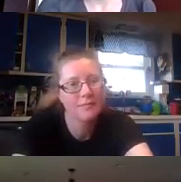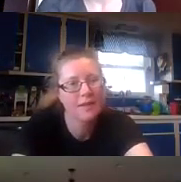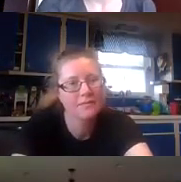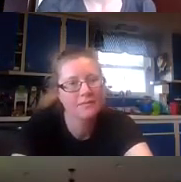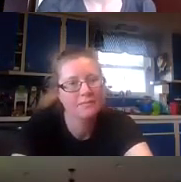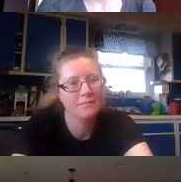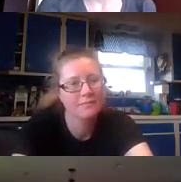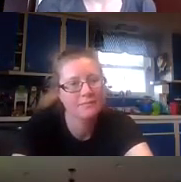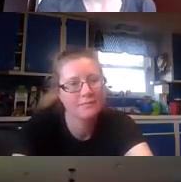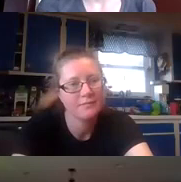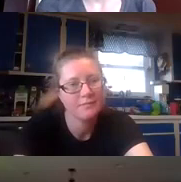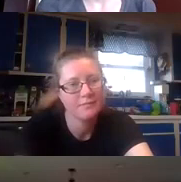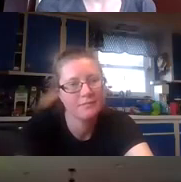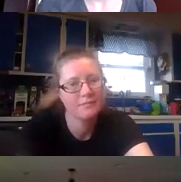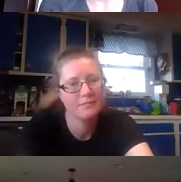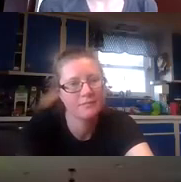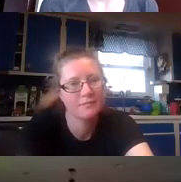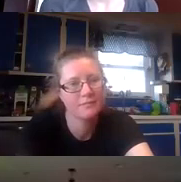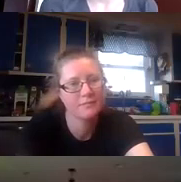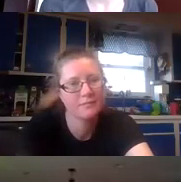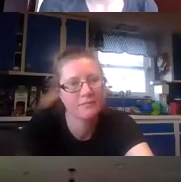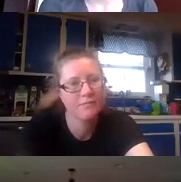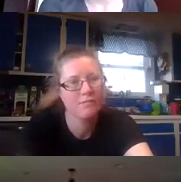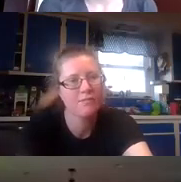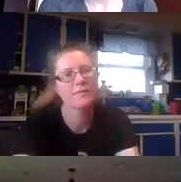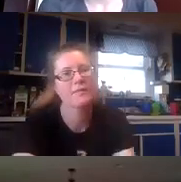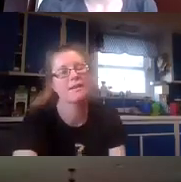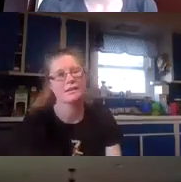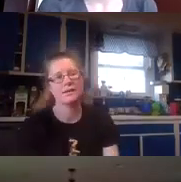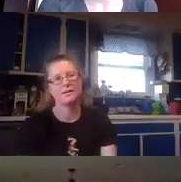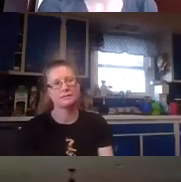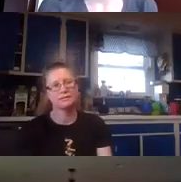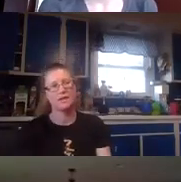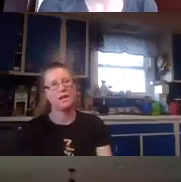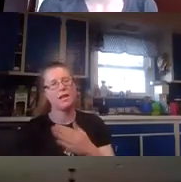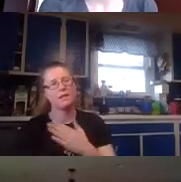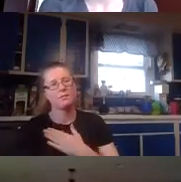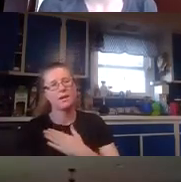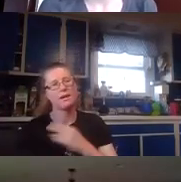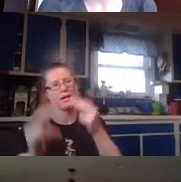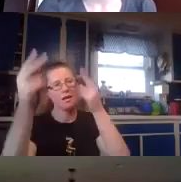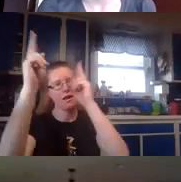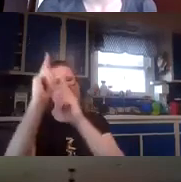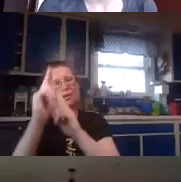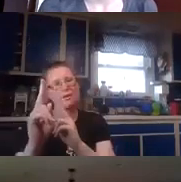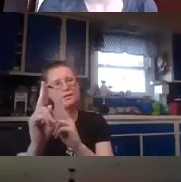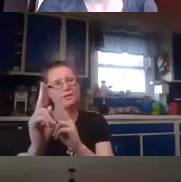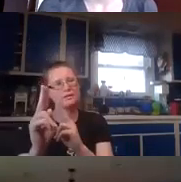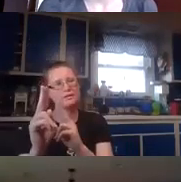Since we've been doing these for the governor, we get asked a lot of questions about interpreting, how hard it is it hard